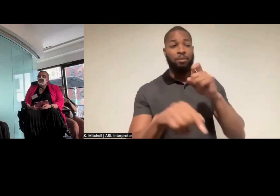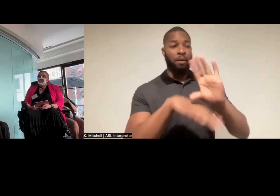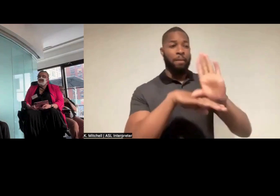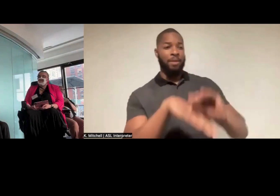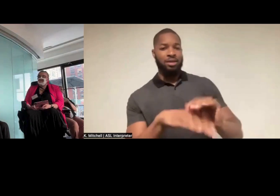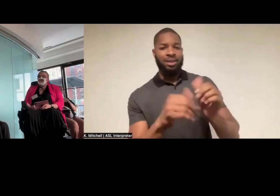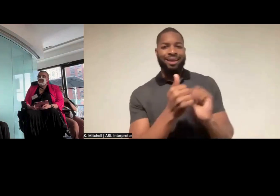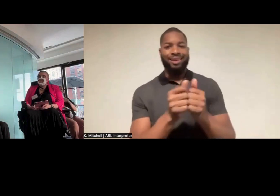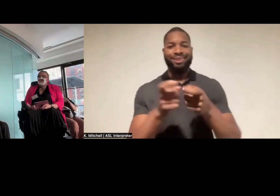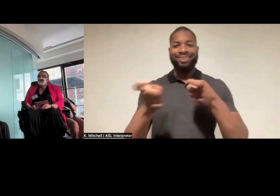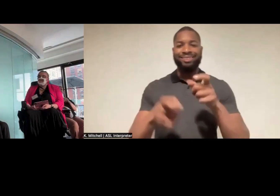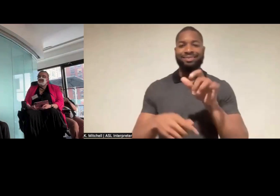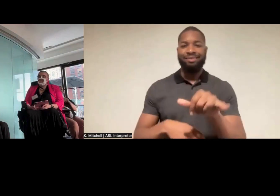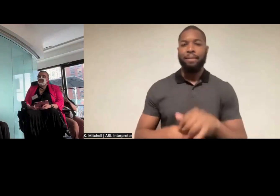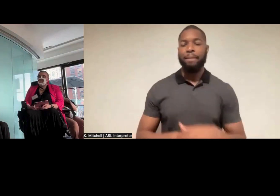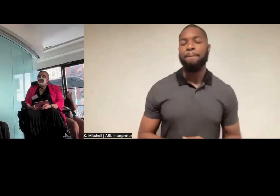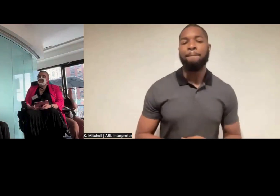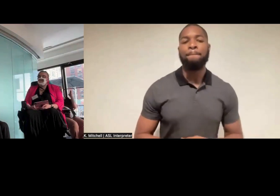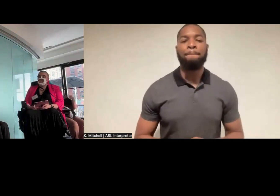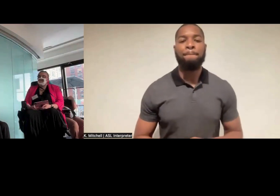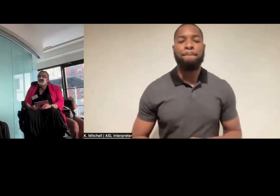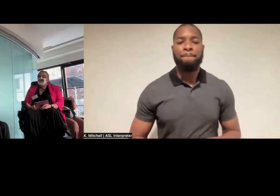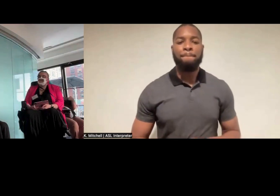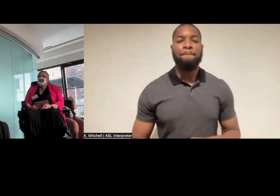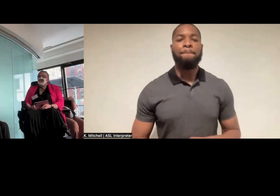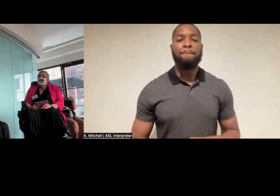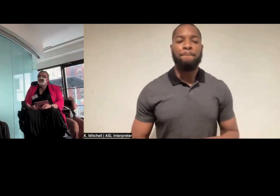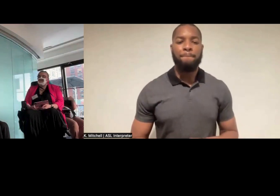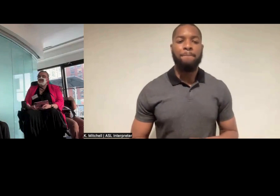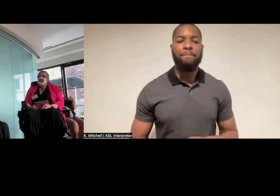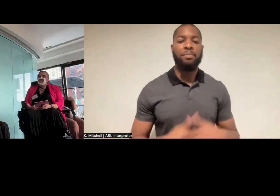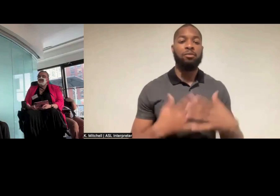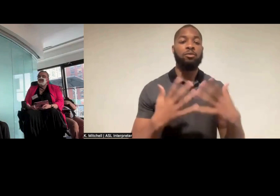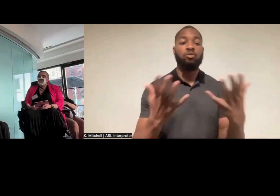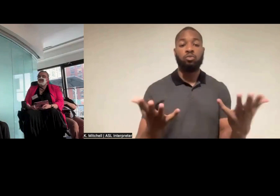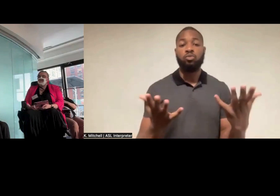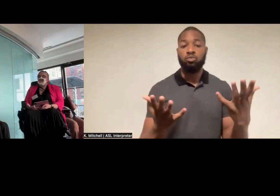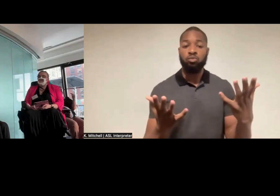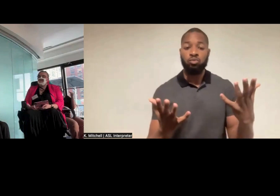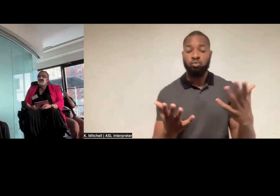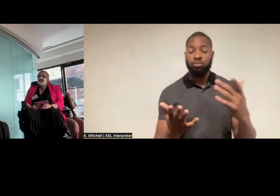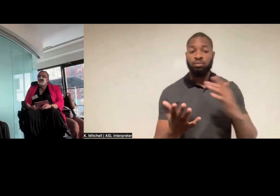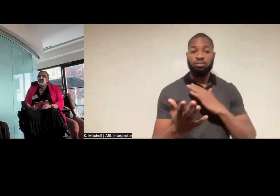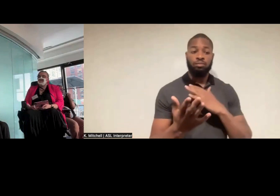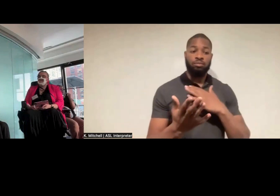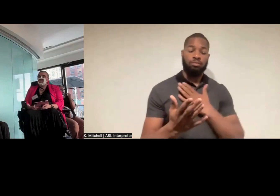So the focus of disability justice